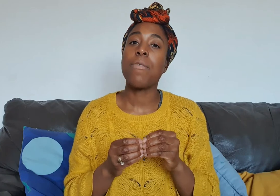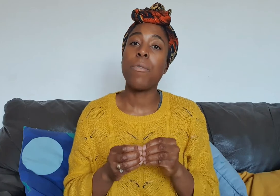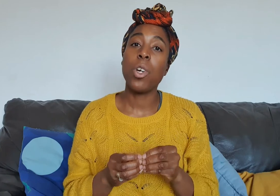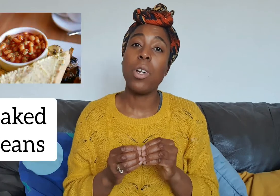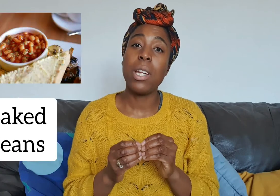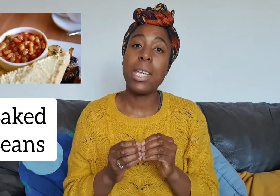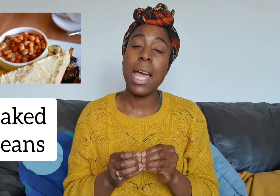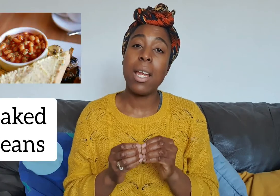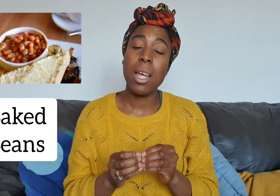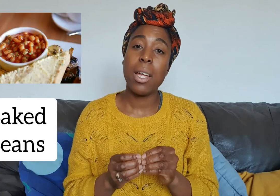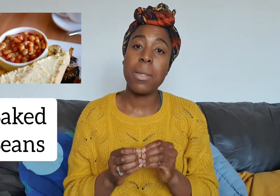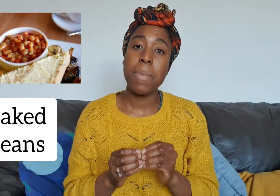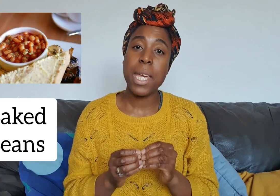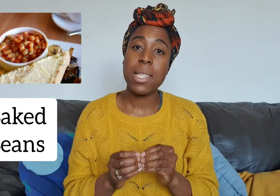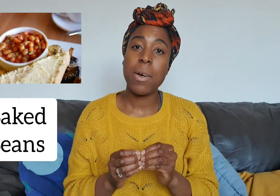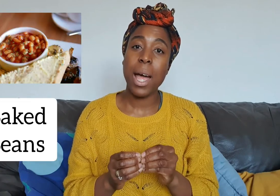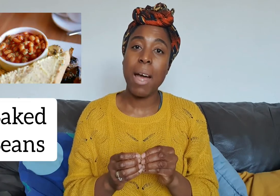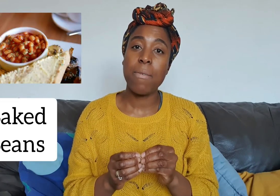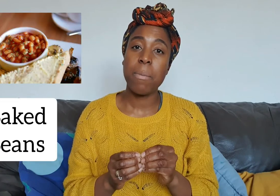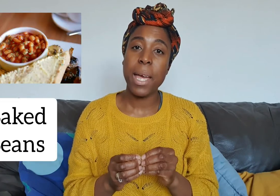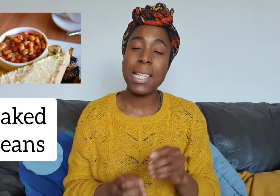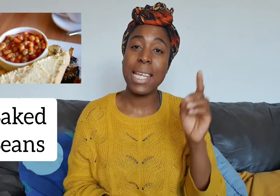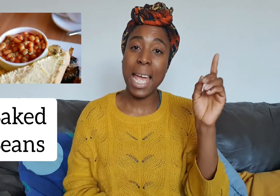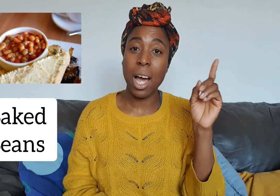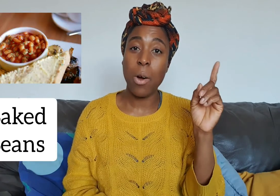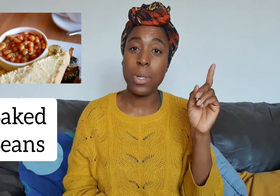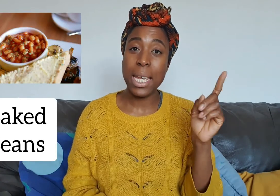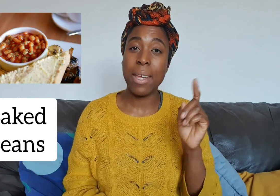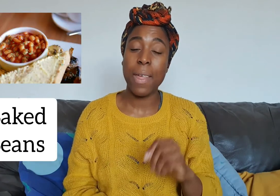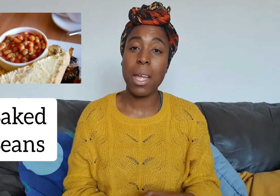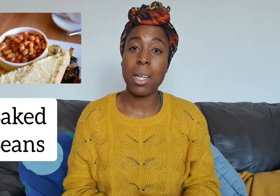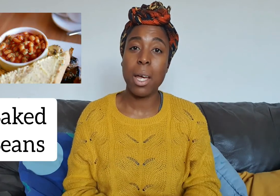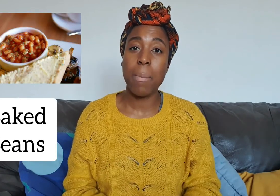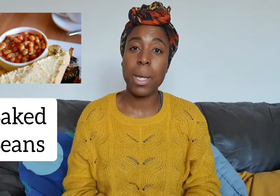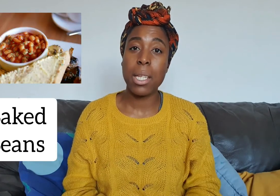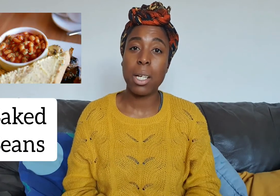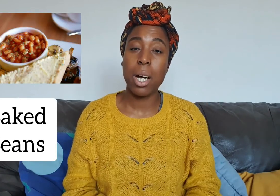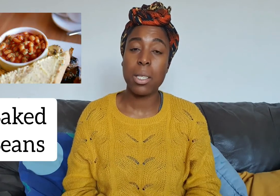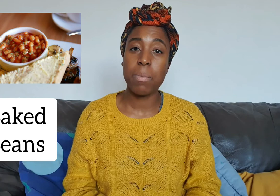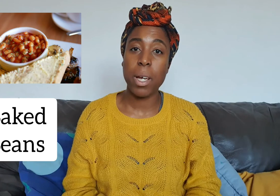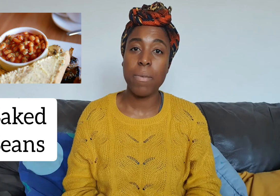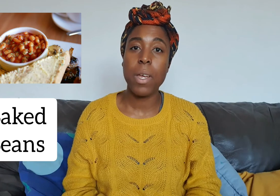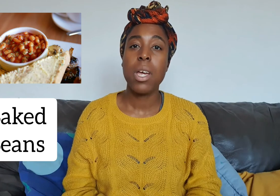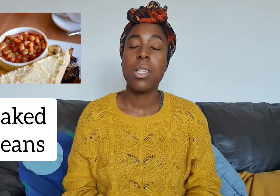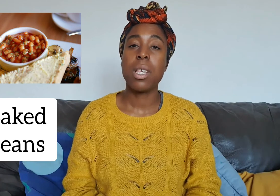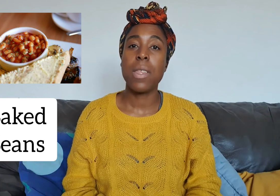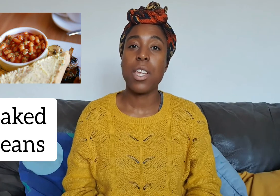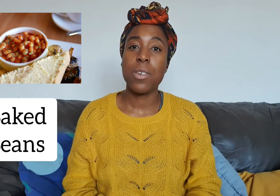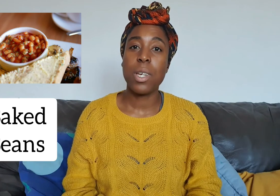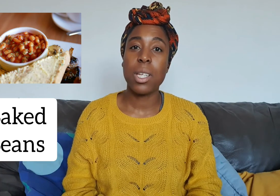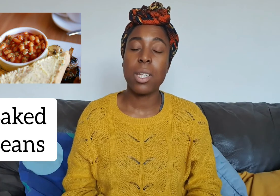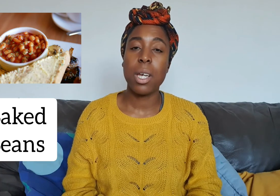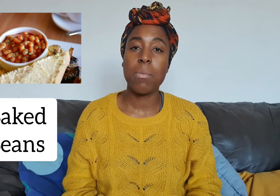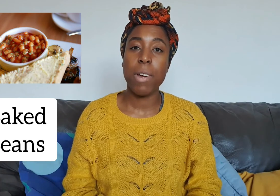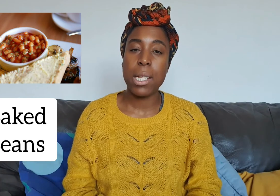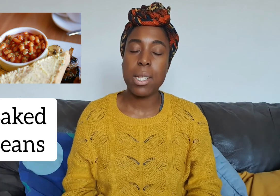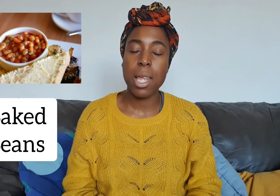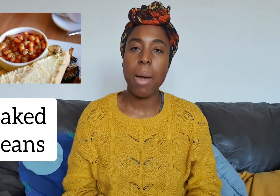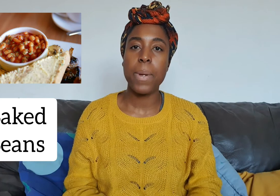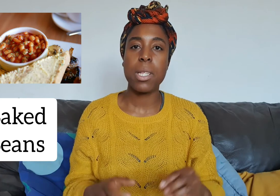you've not yet learnt the BSL alphabet, again, I'll link that in the card above so that you can practice that. But the sign